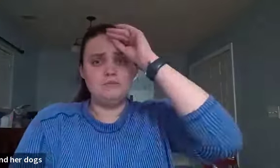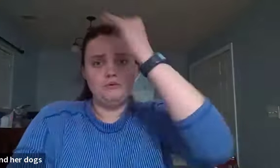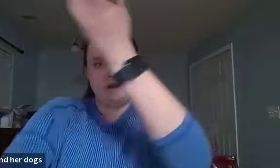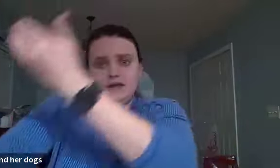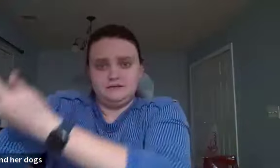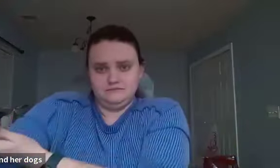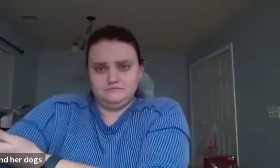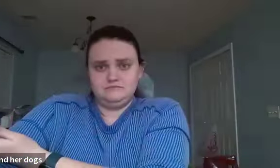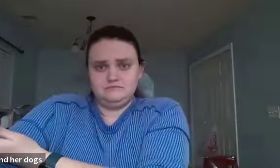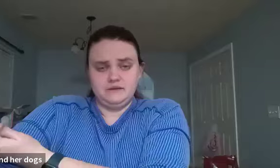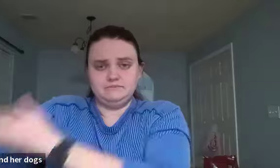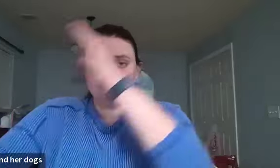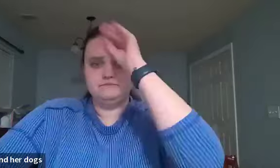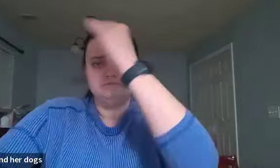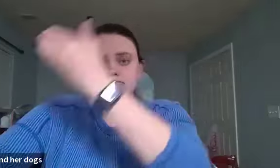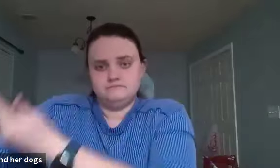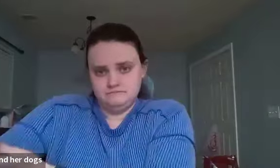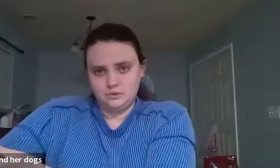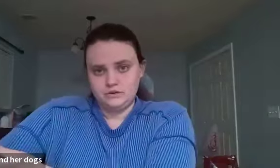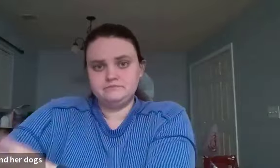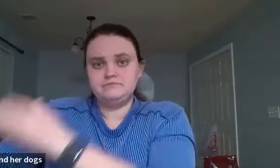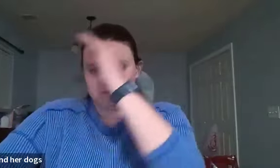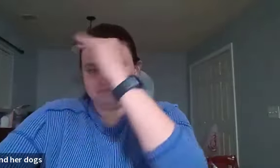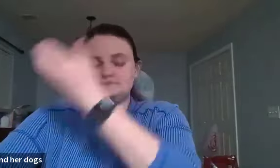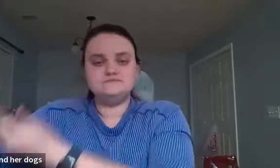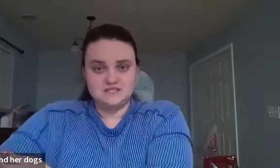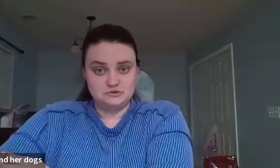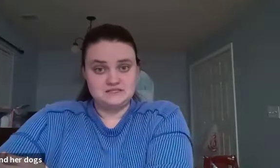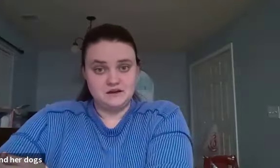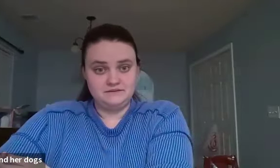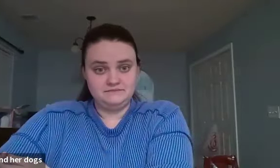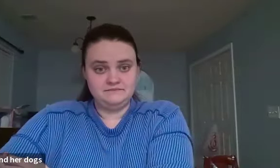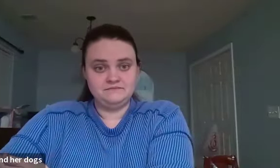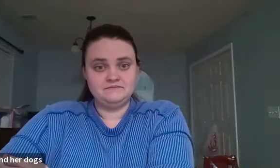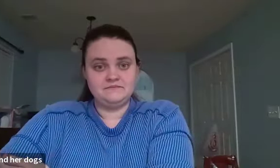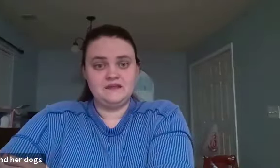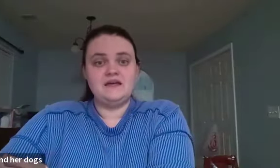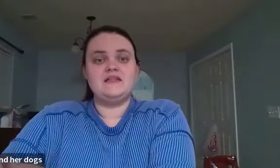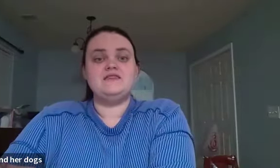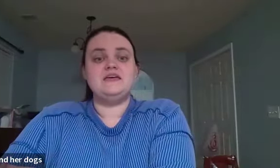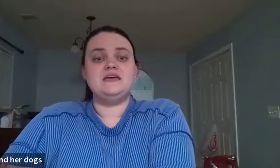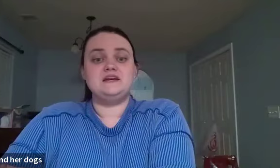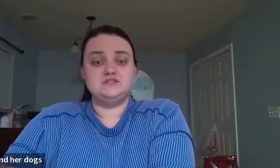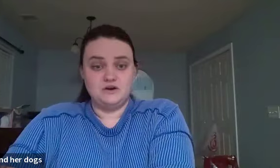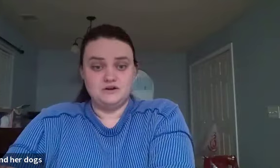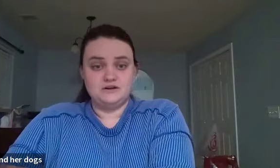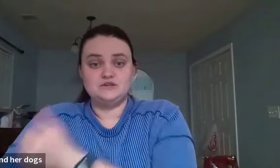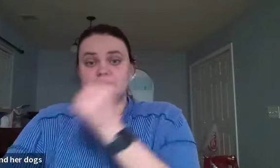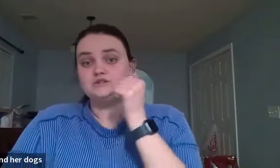go boy, baby, boy, baby. So son, then daughter is going to